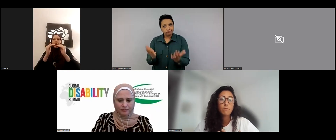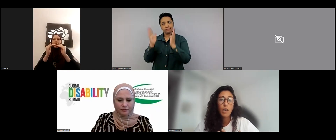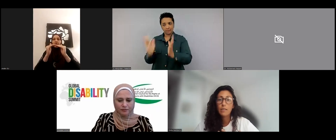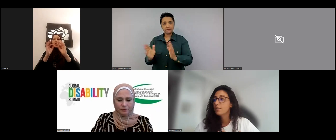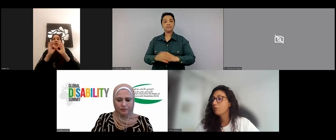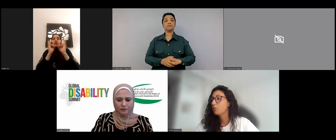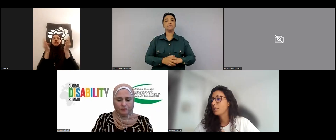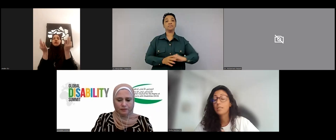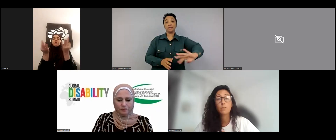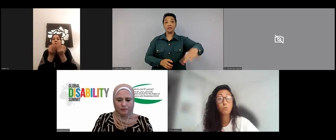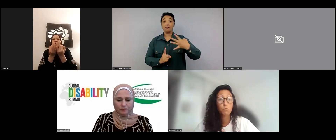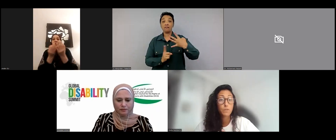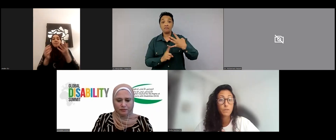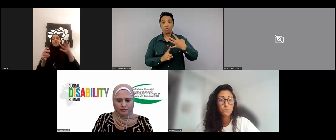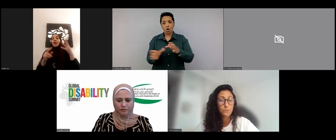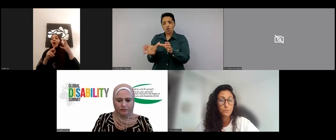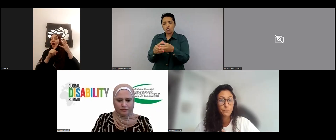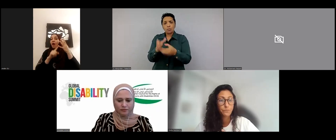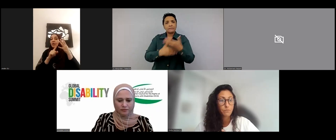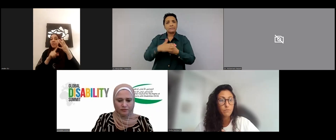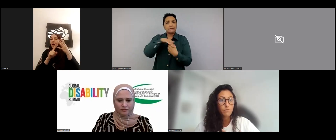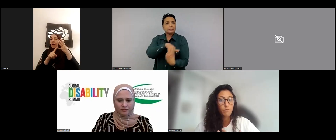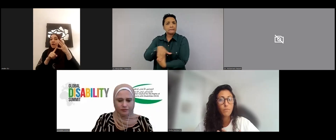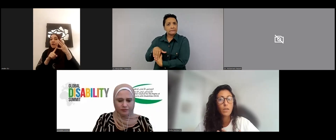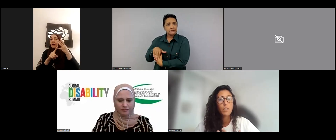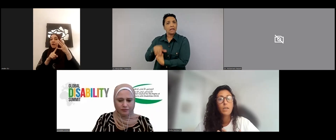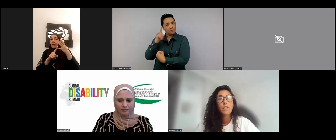prioritizing underrepresented groups.